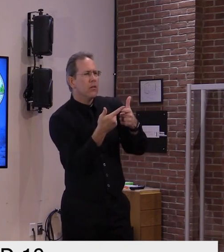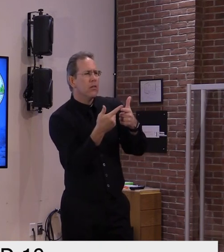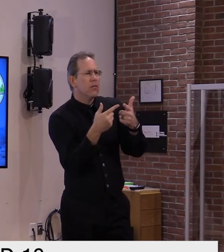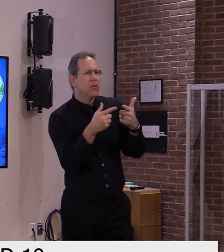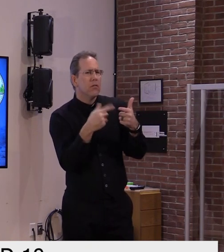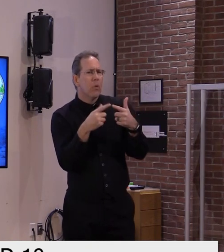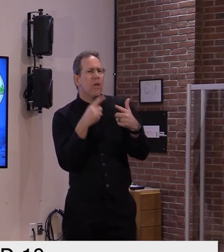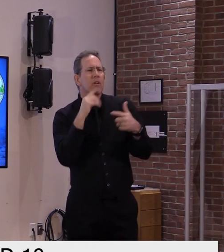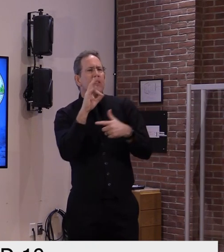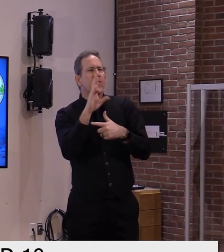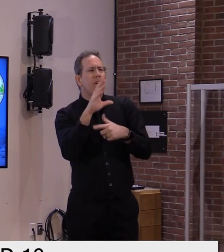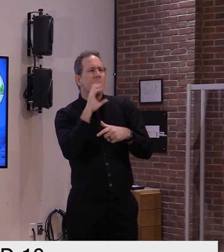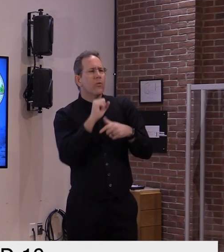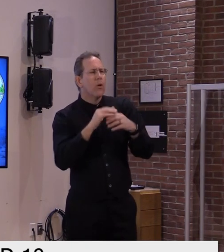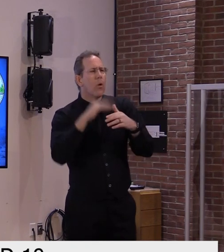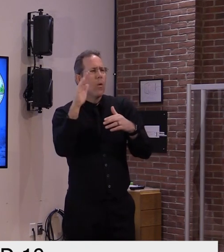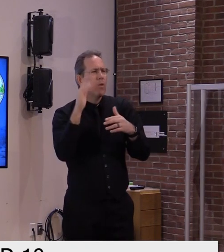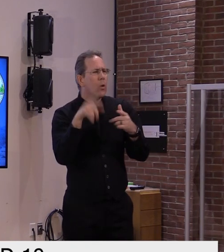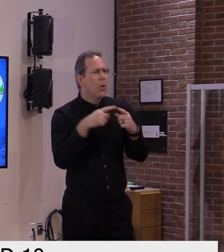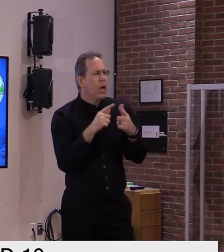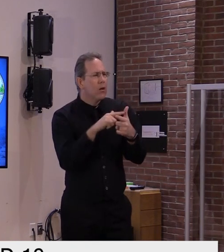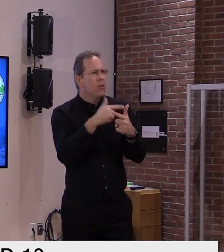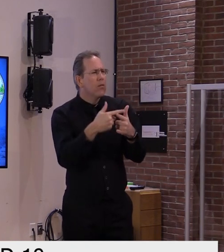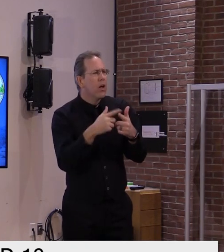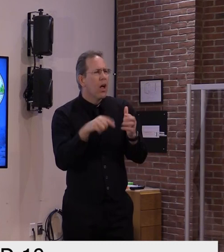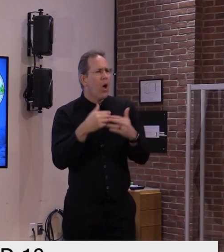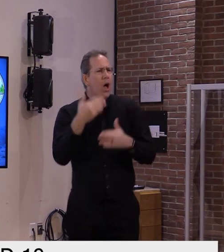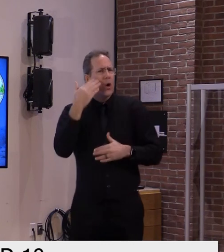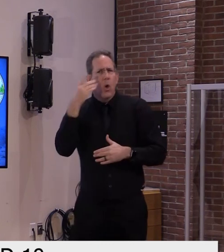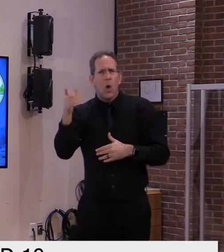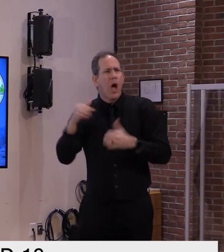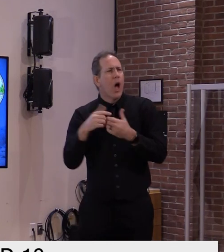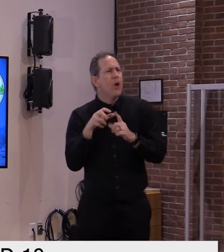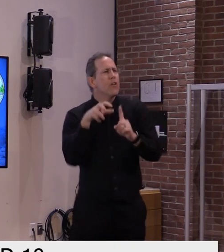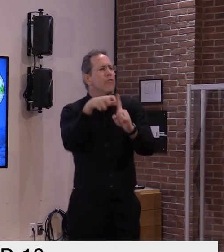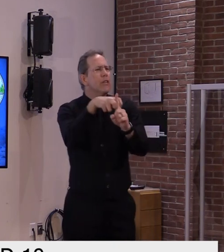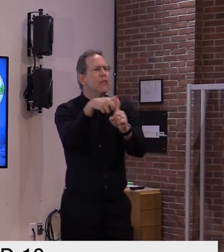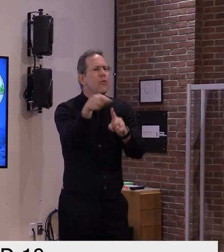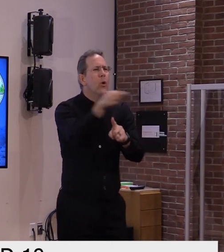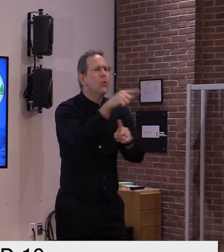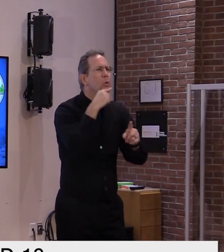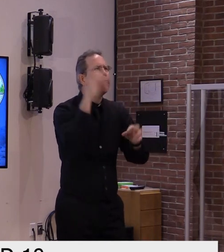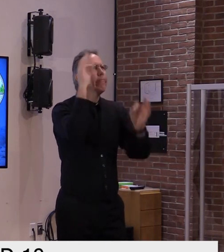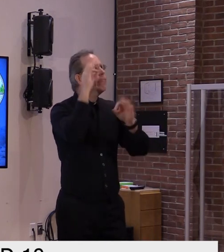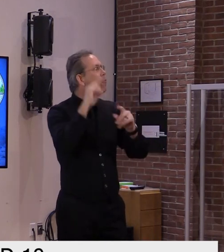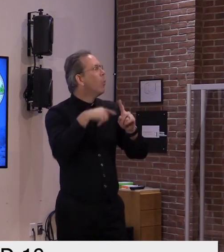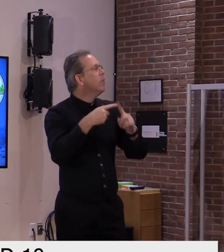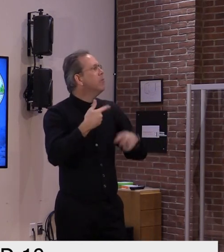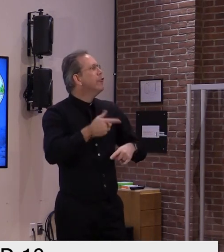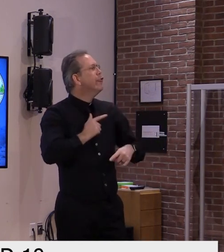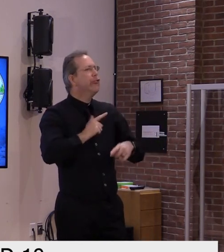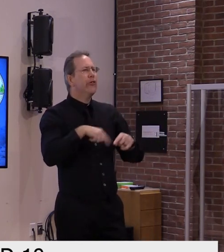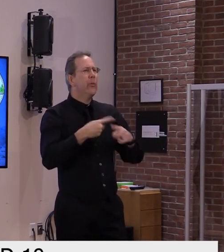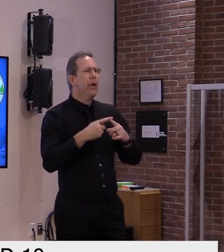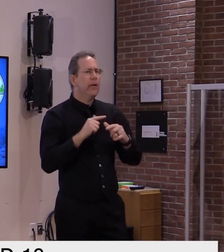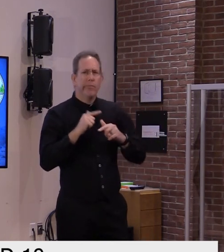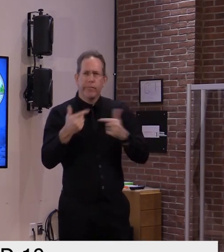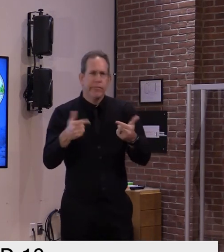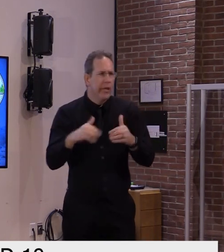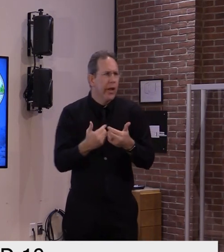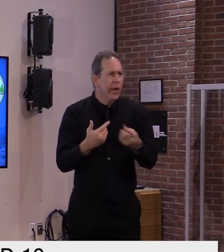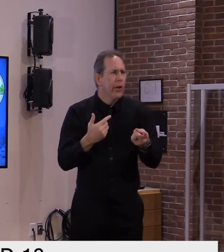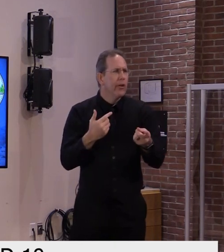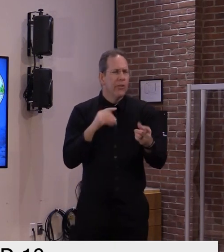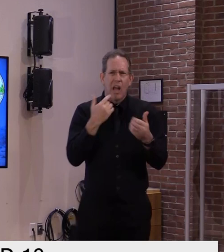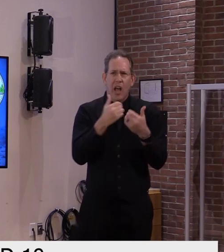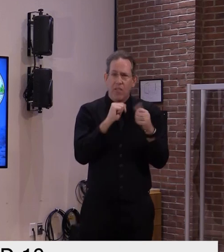know? What will that outreach look like when it's their turn? Yeah, we'll be able to present that plan to you. I believe we're going to do it on